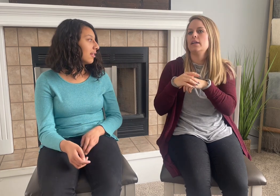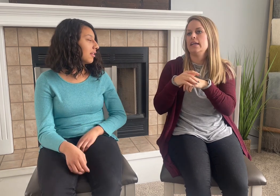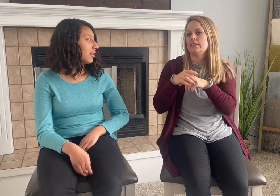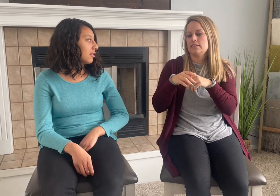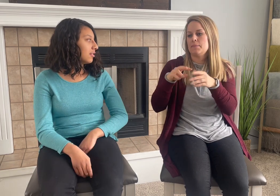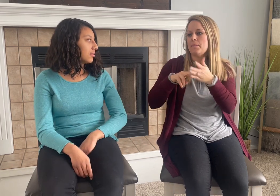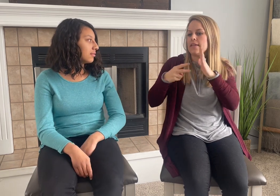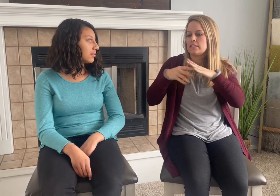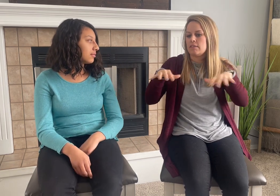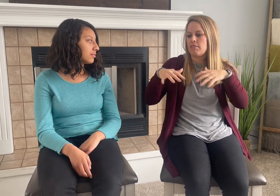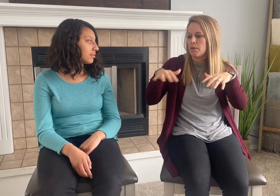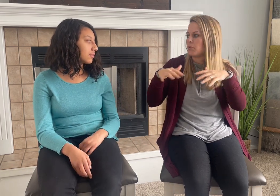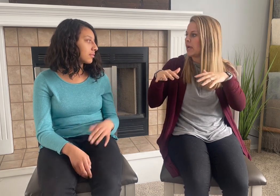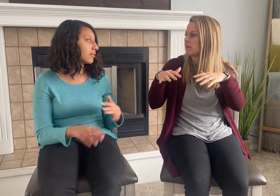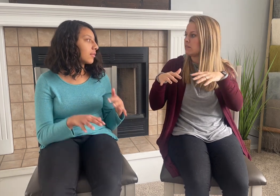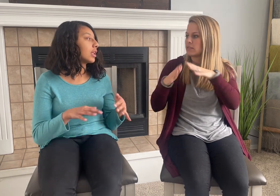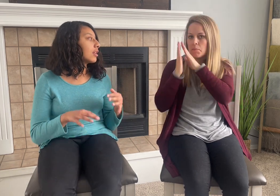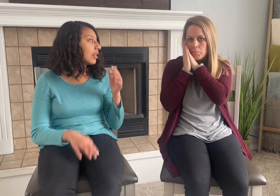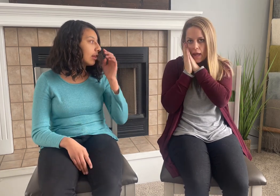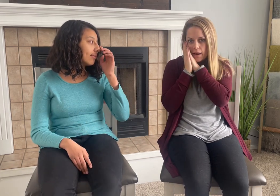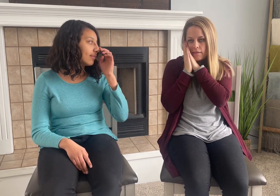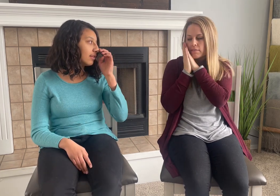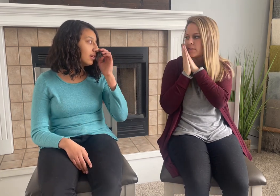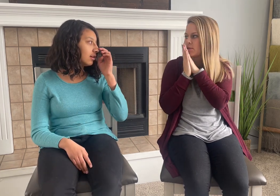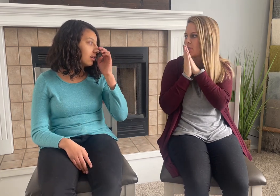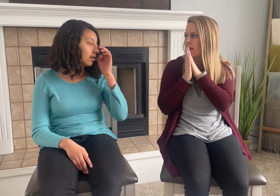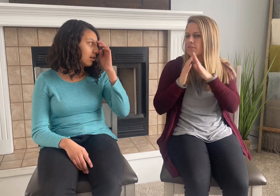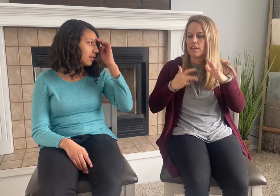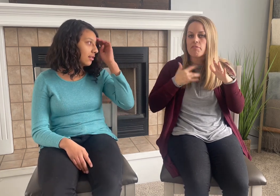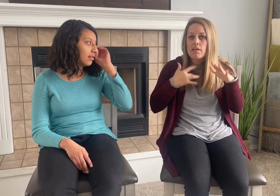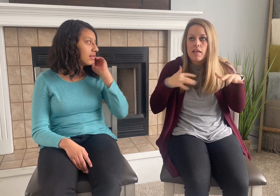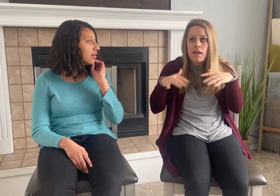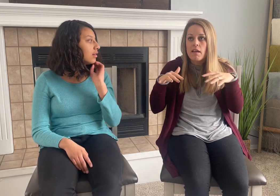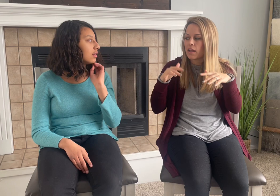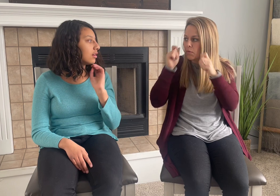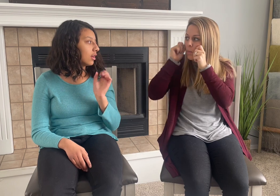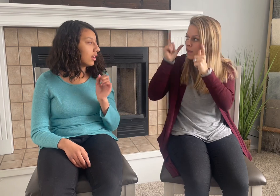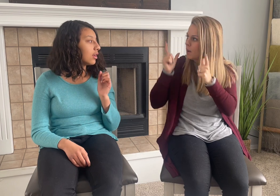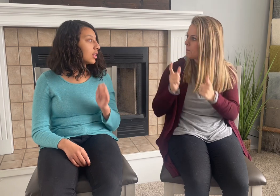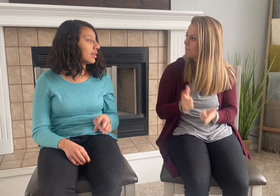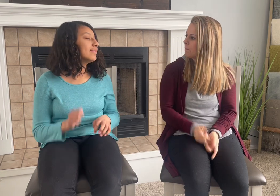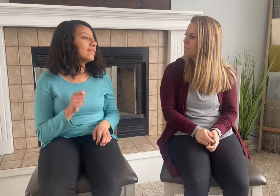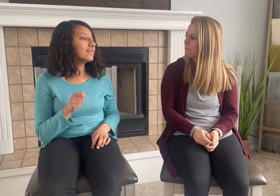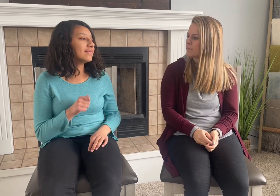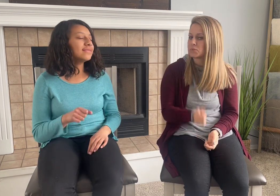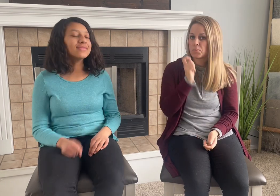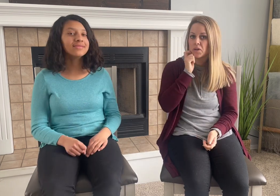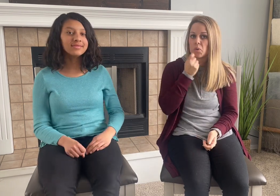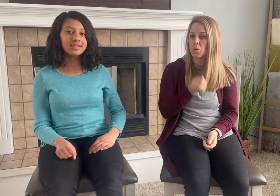it's meant to vibrate the bed so that they feel it and wake up. It's pretty cool.